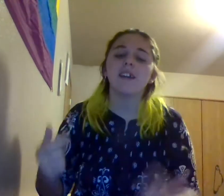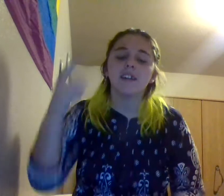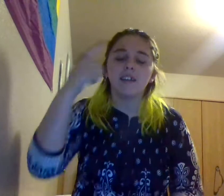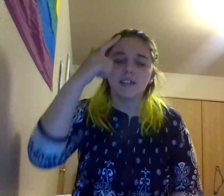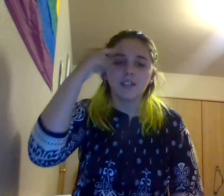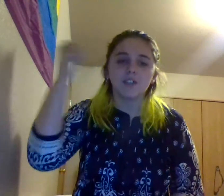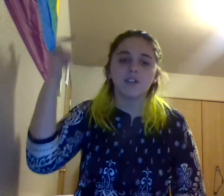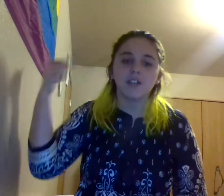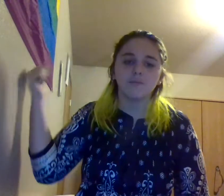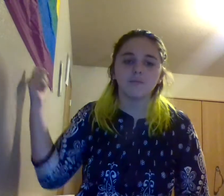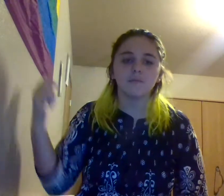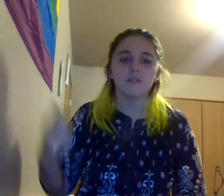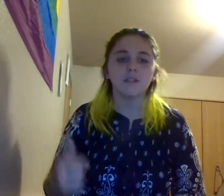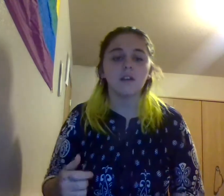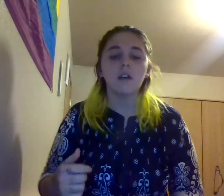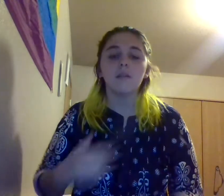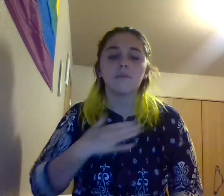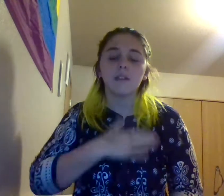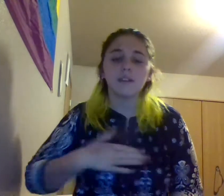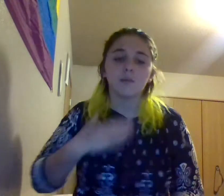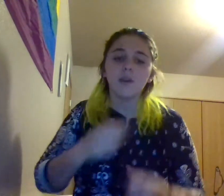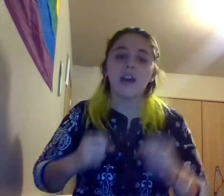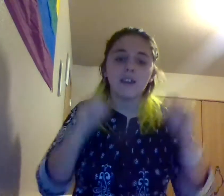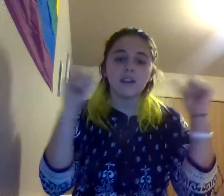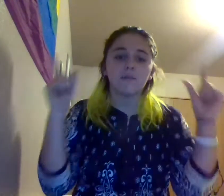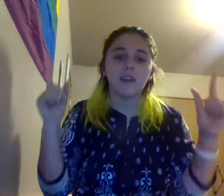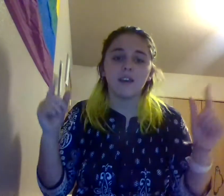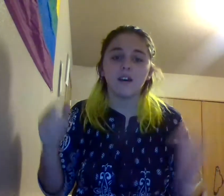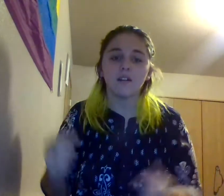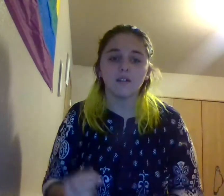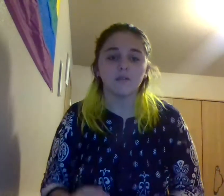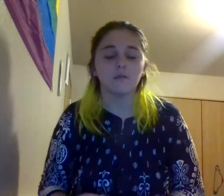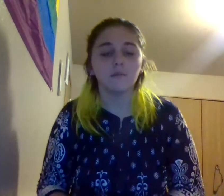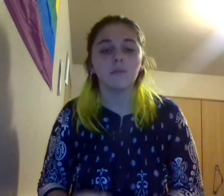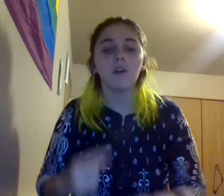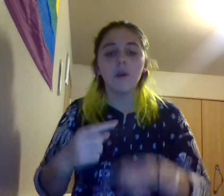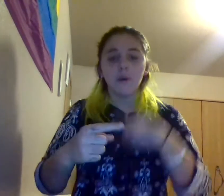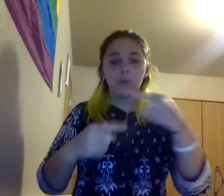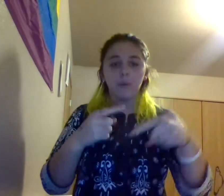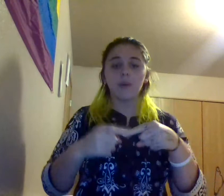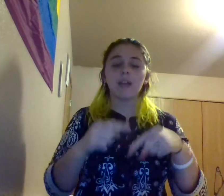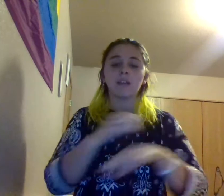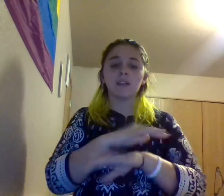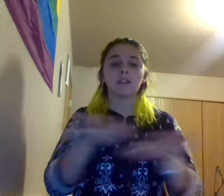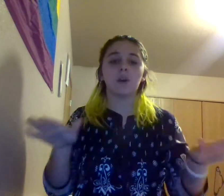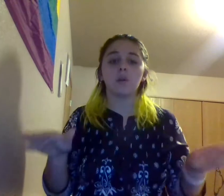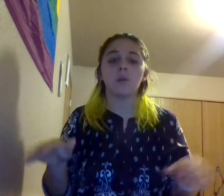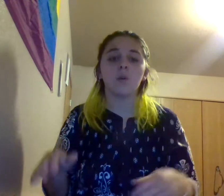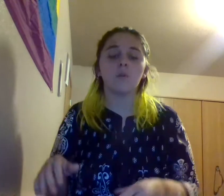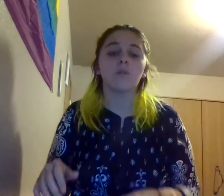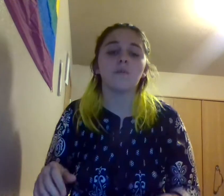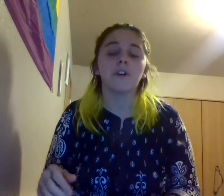it's a dream. Please wake me up when it's all over.